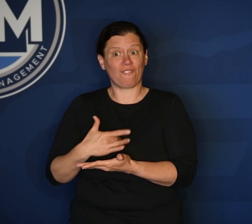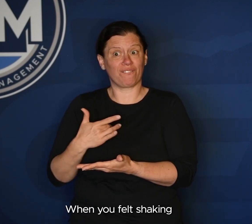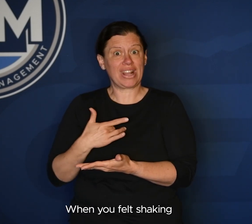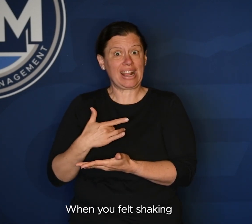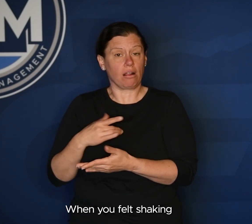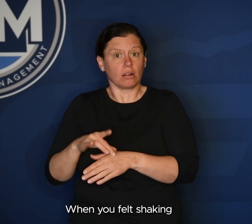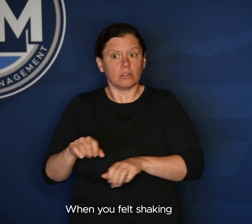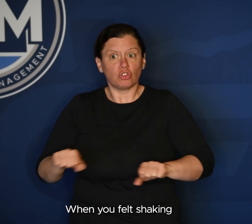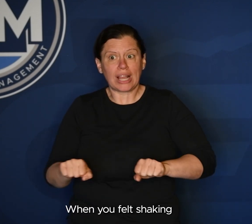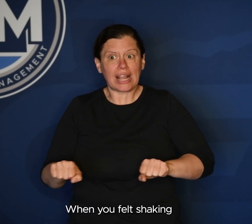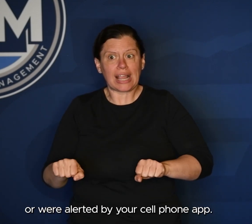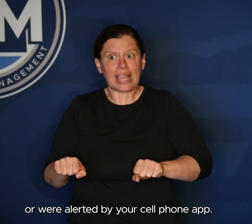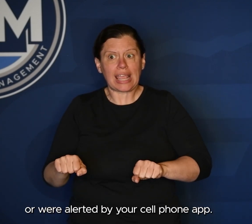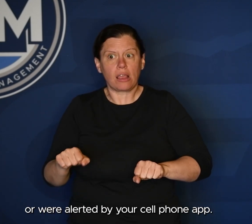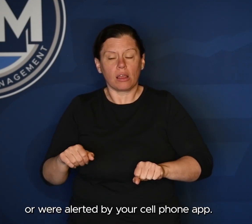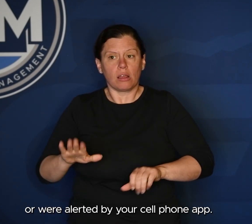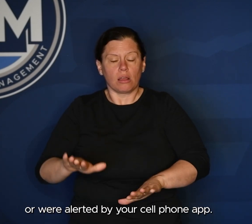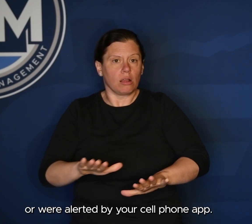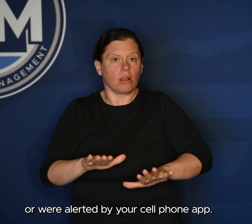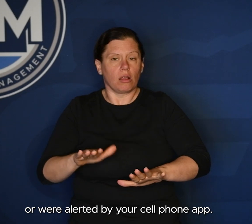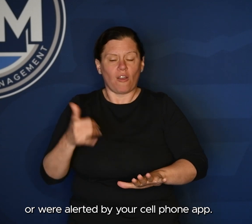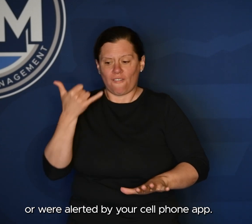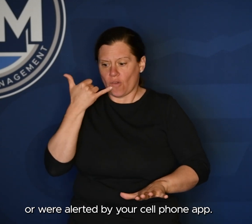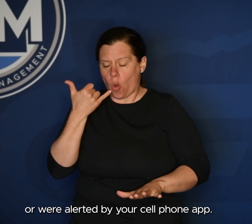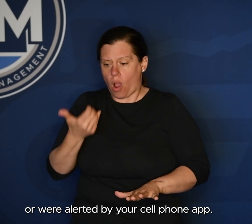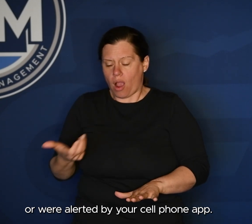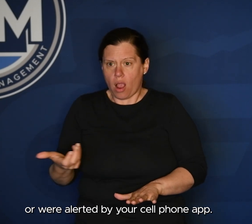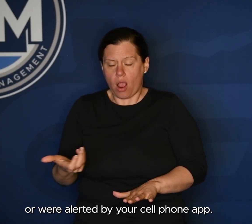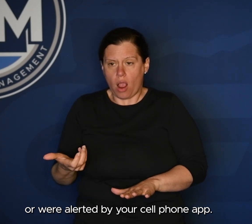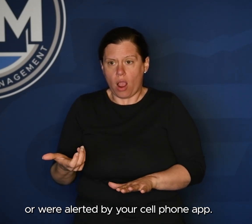When you felt shaking or were alerted by your cell phone app,